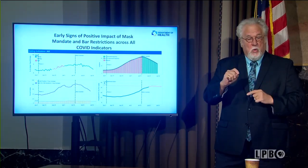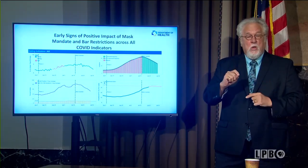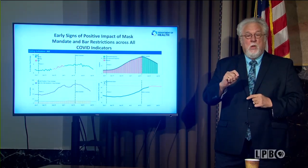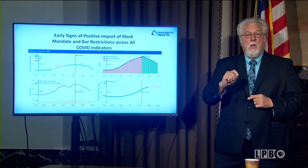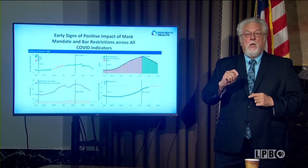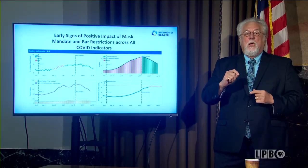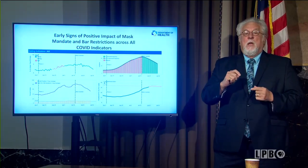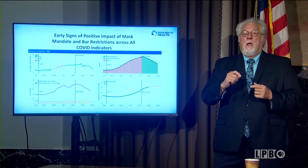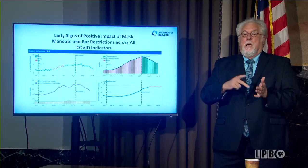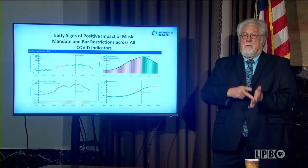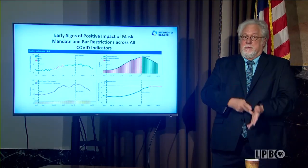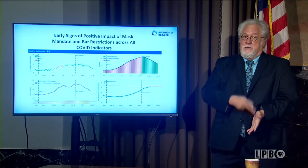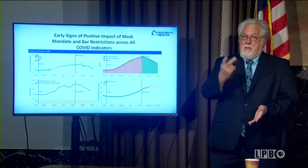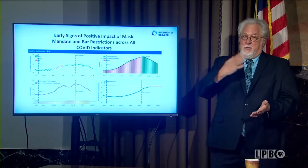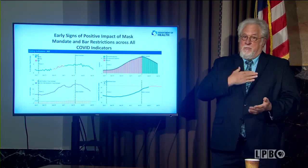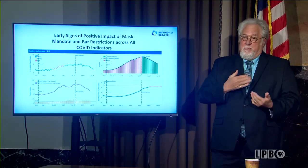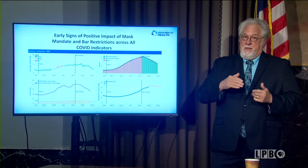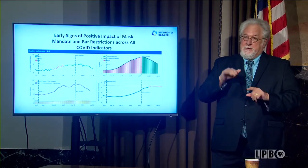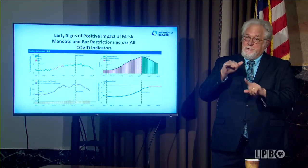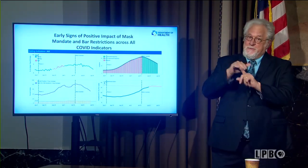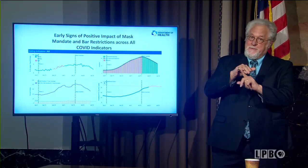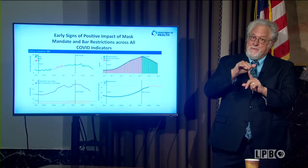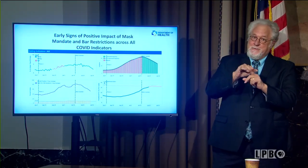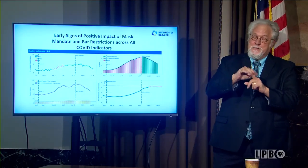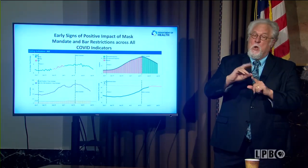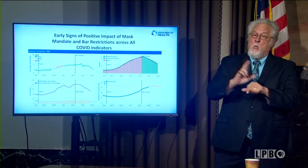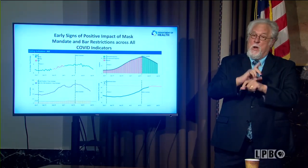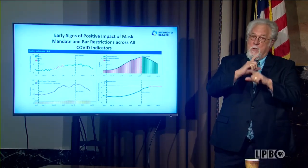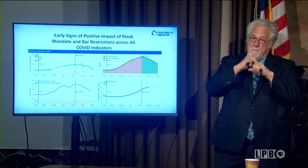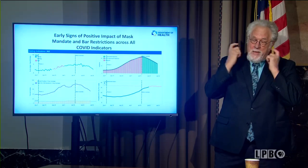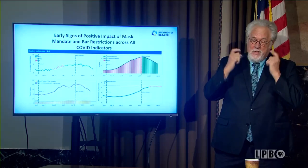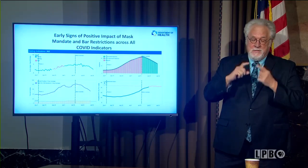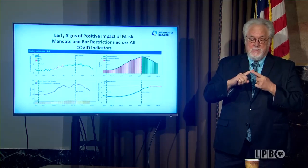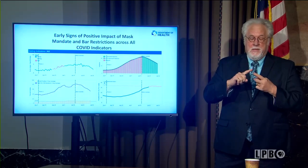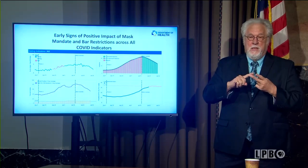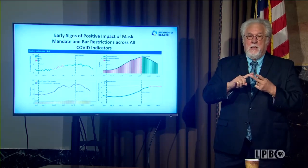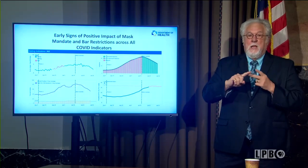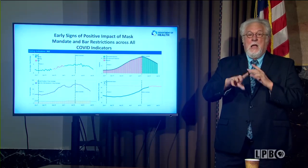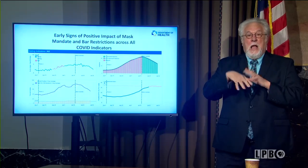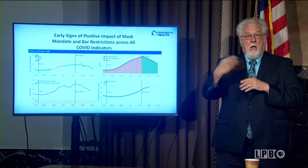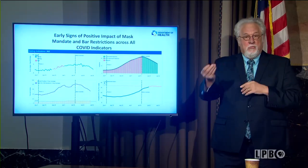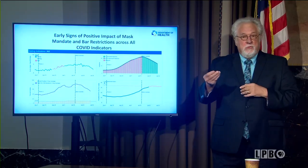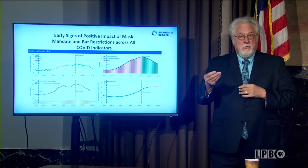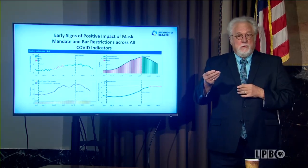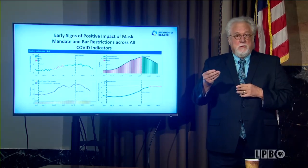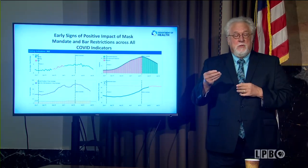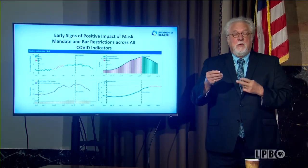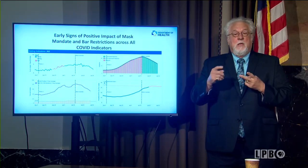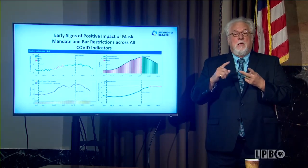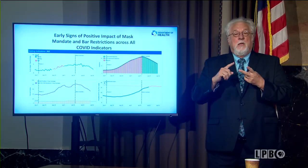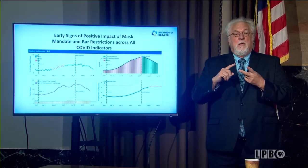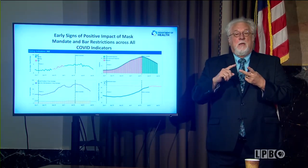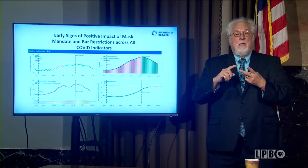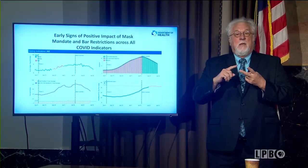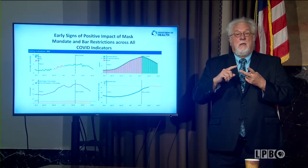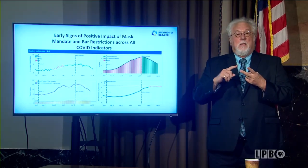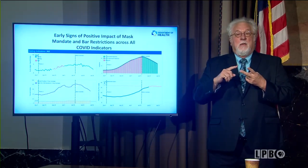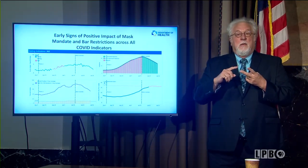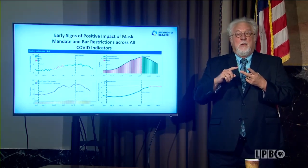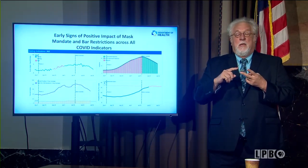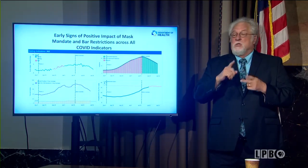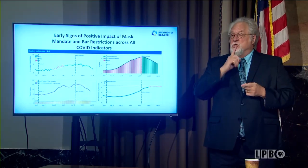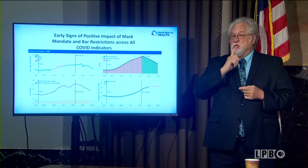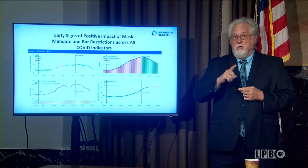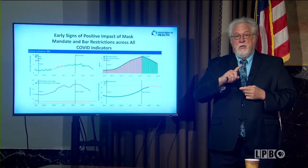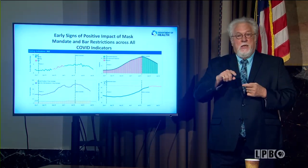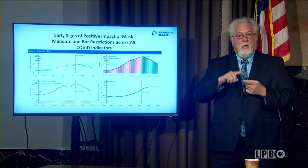to redouble my ask to everybody that you wear a mask when you're out in public, when you're